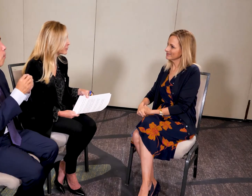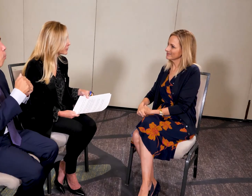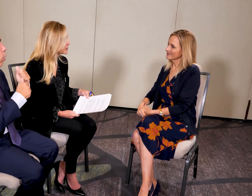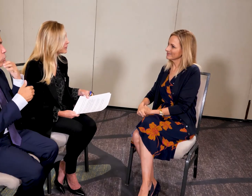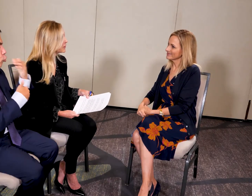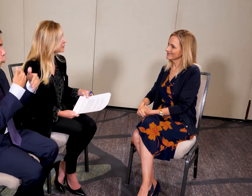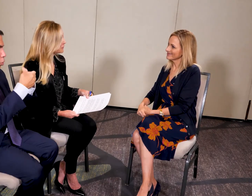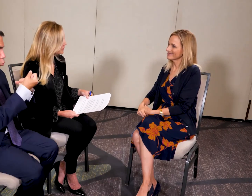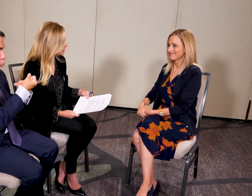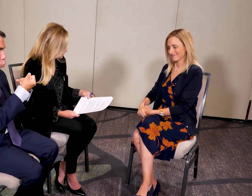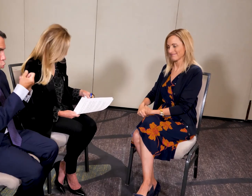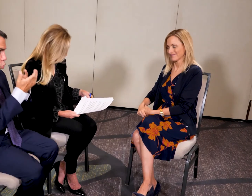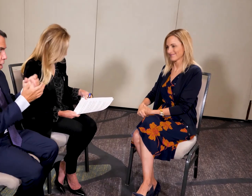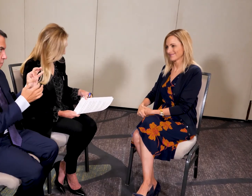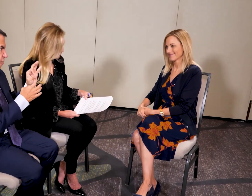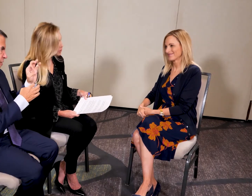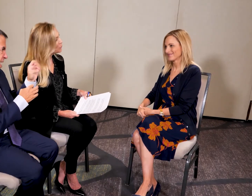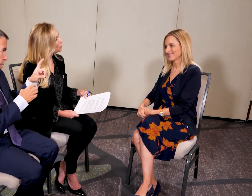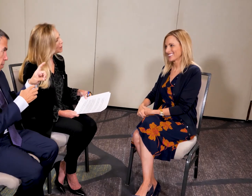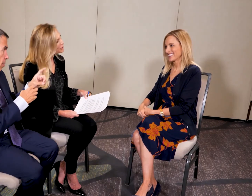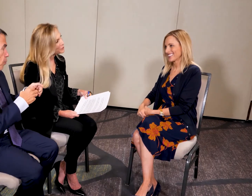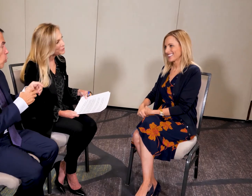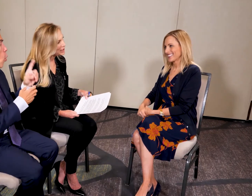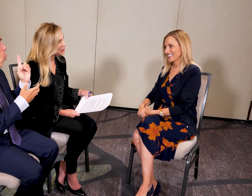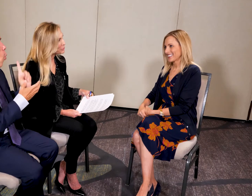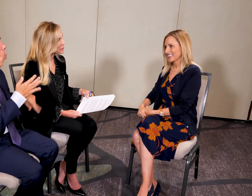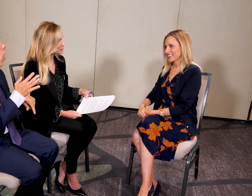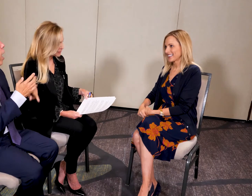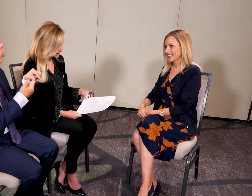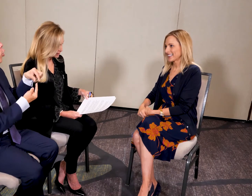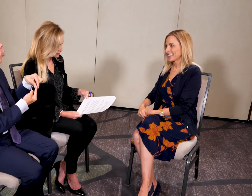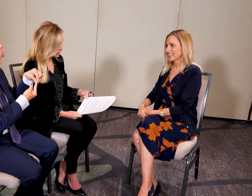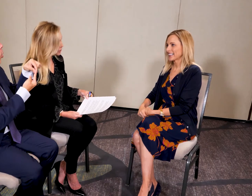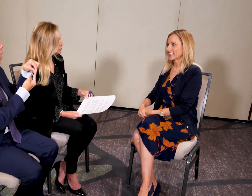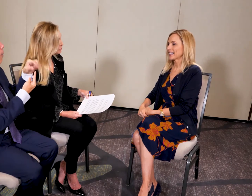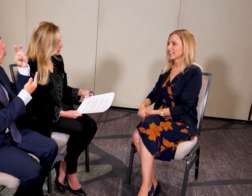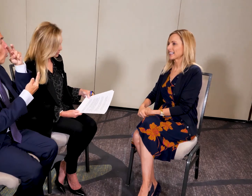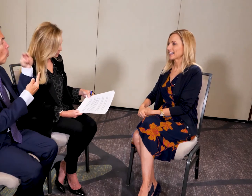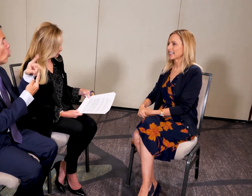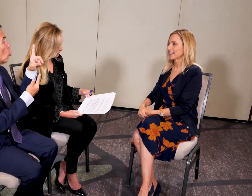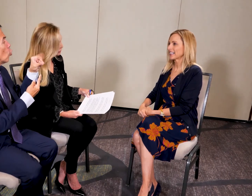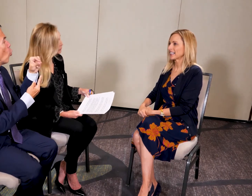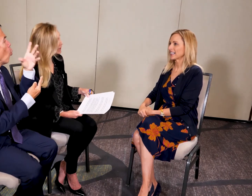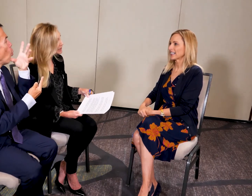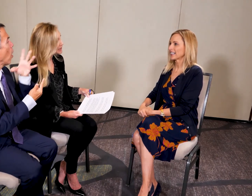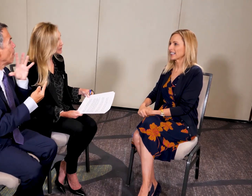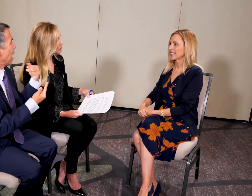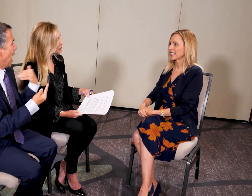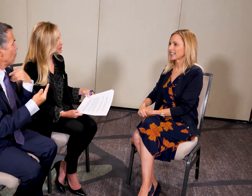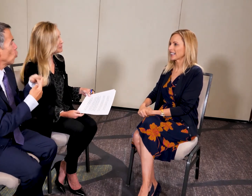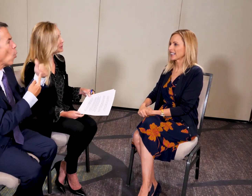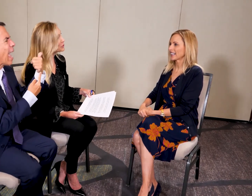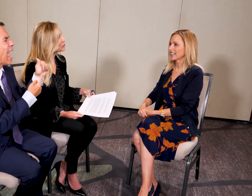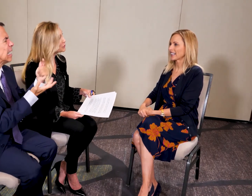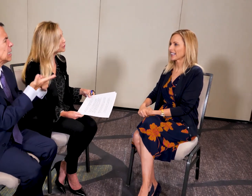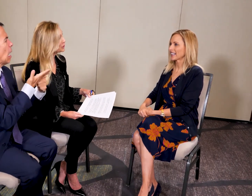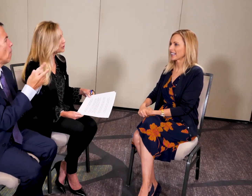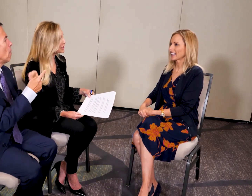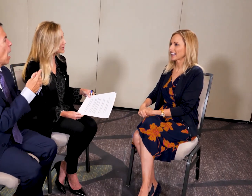supporters of our Federation. What unique perspective do women bring to any discourse about social